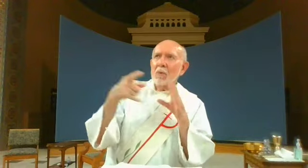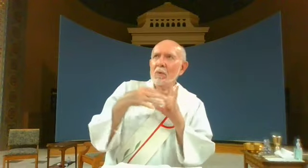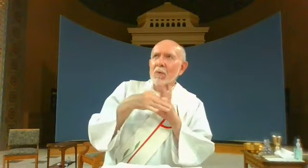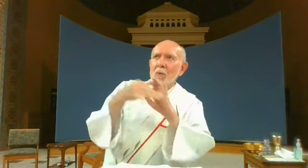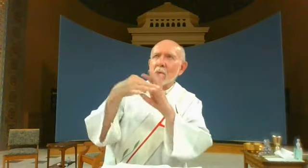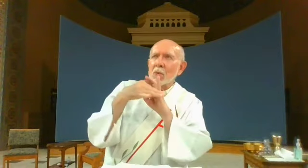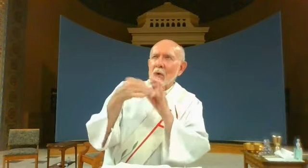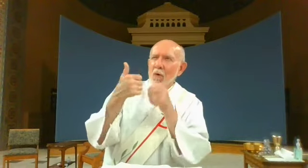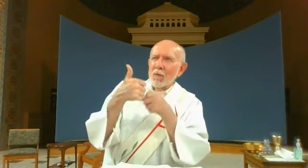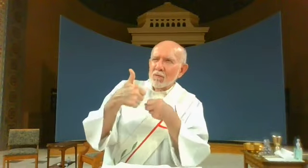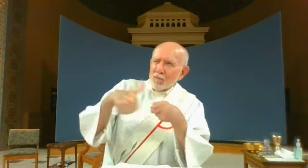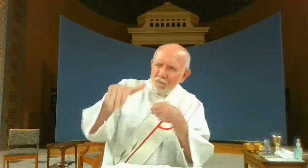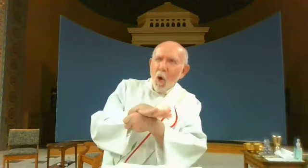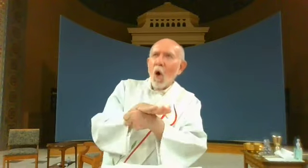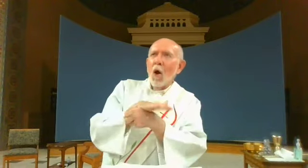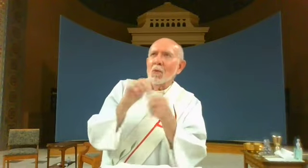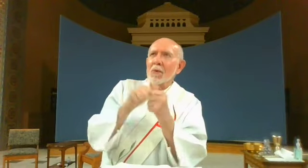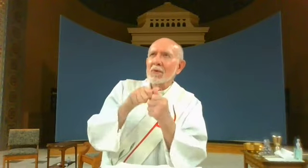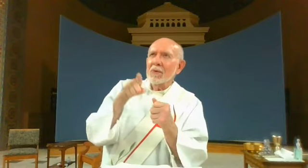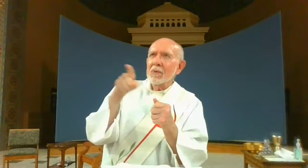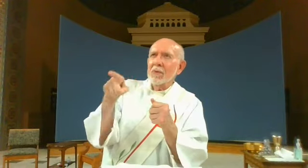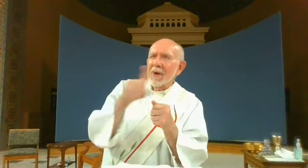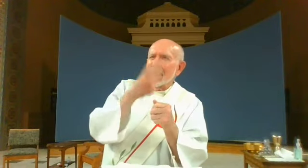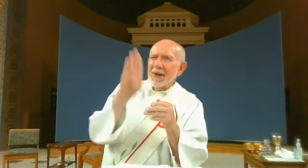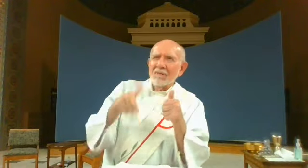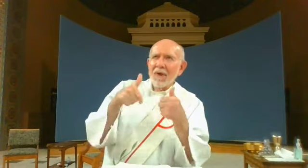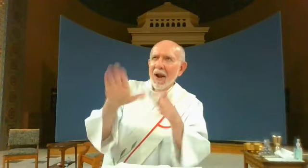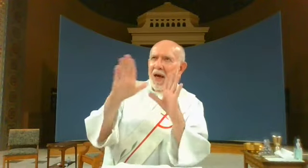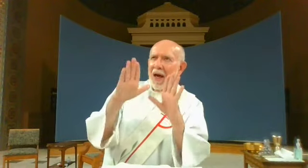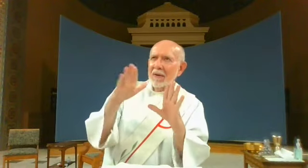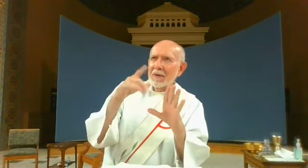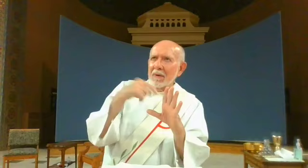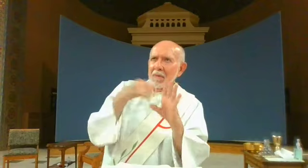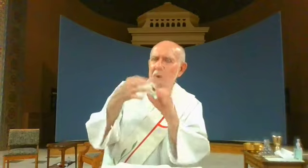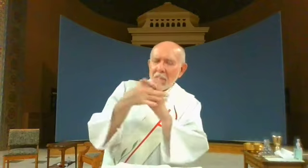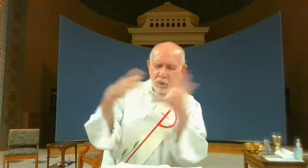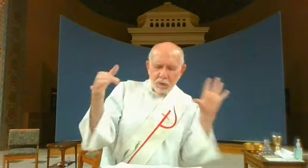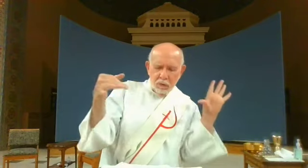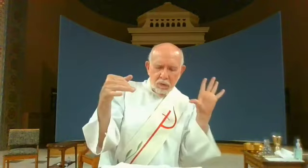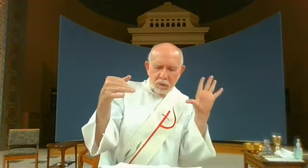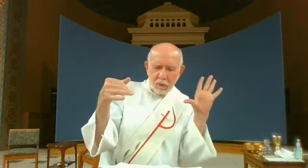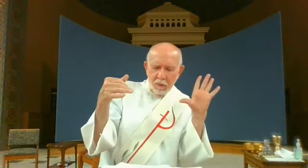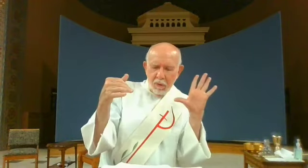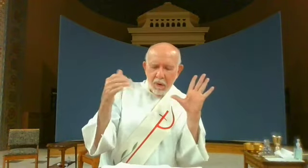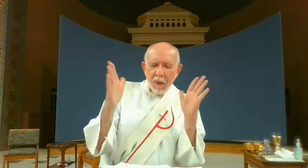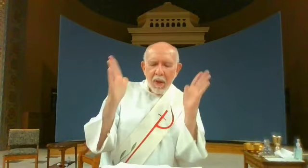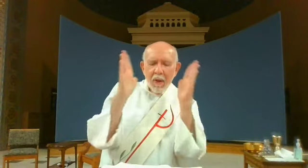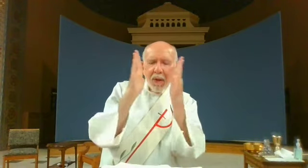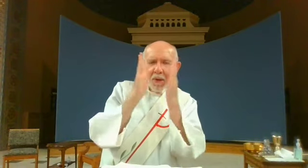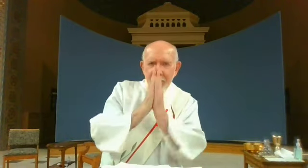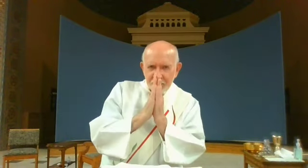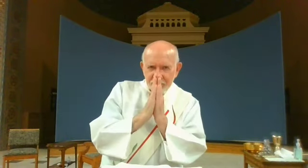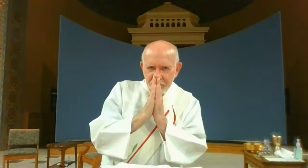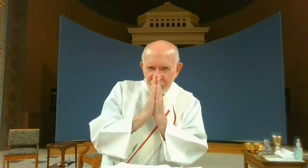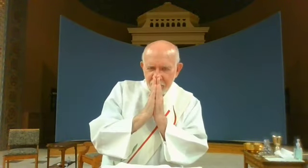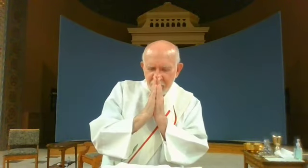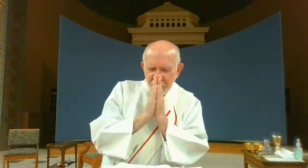embrace you as if you were already there and unite myself wholly to you. Never permit me to be separated from you.